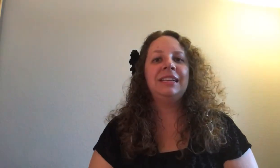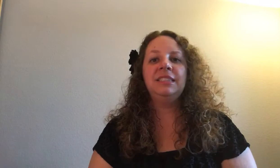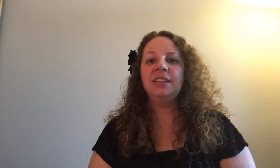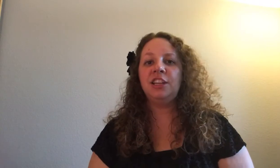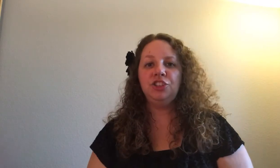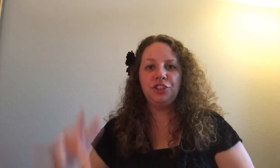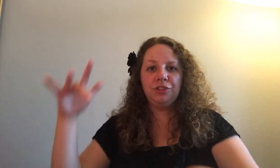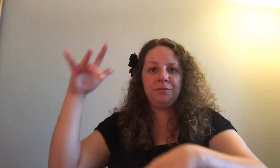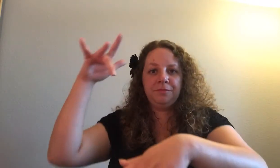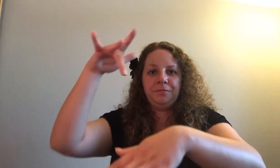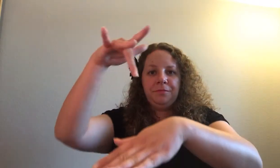Touch.